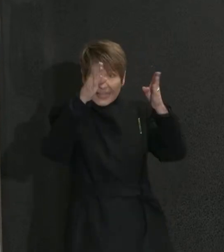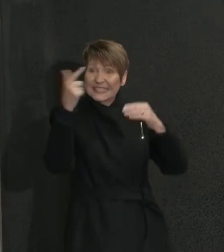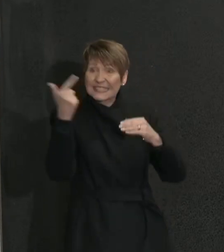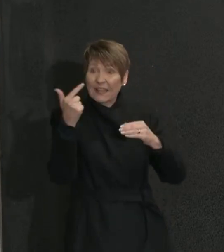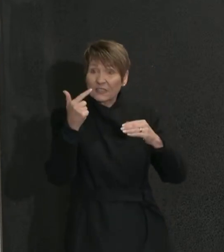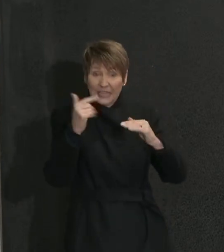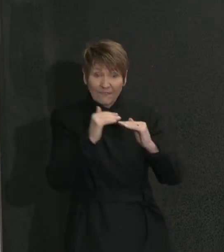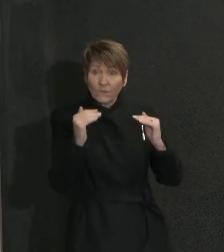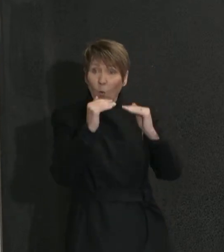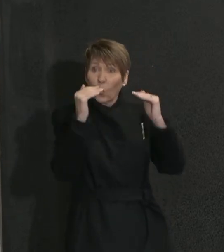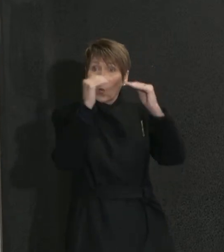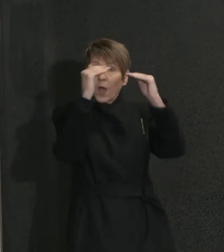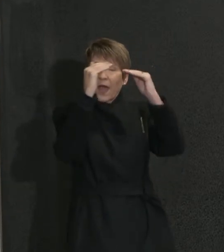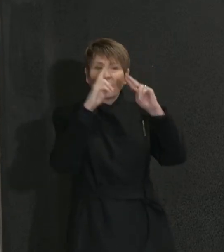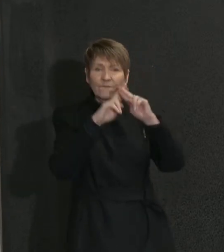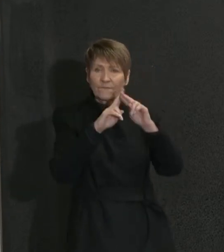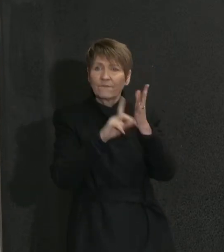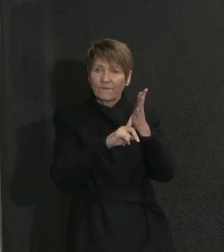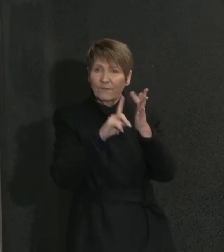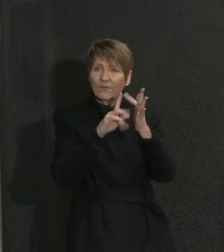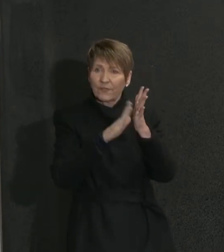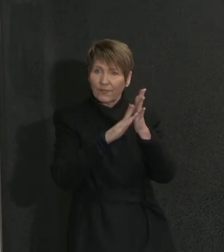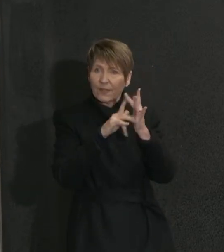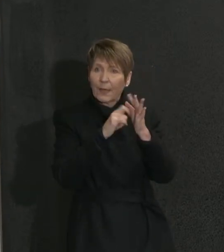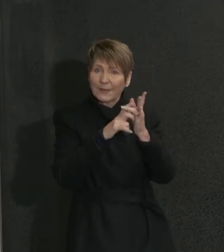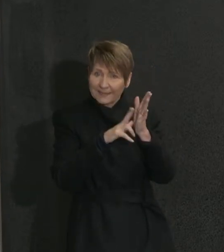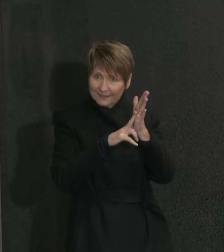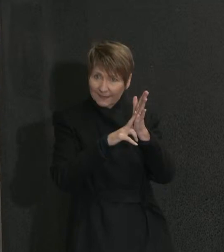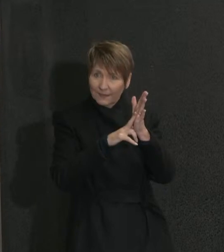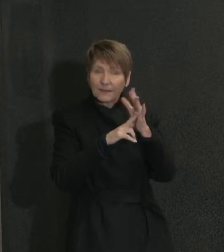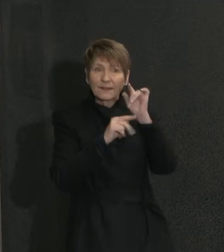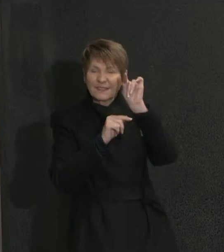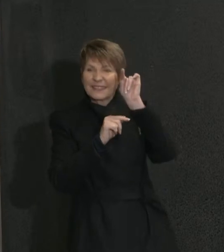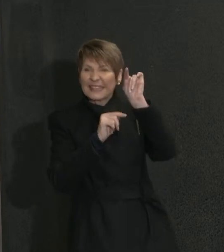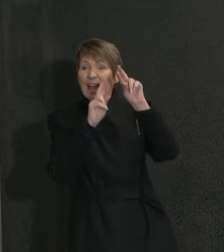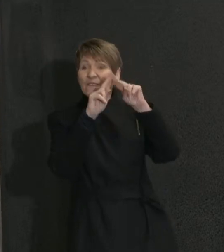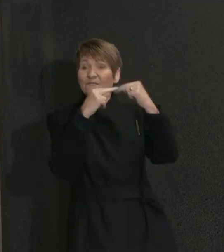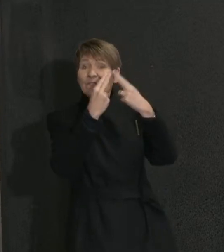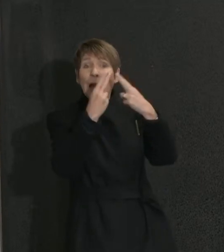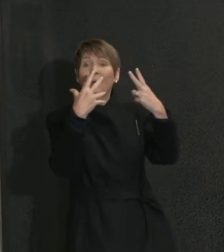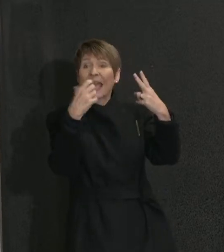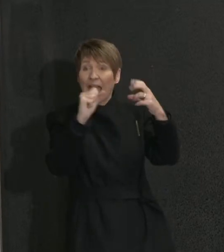them. Sometimes there's a bit of hesitancy to move out on the basis that